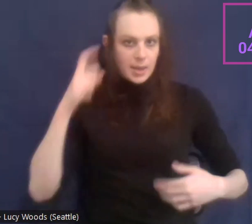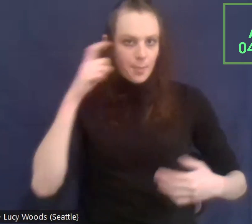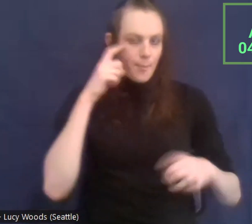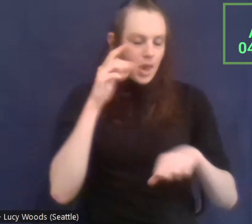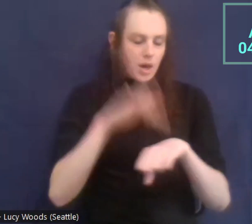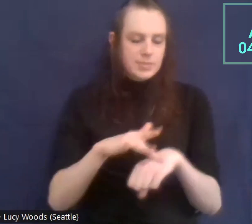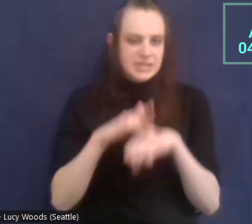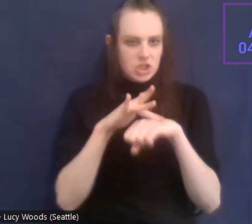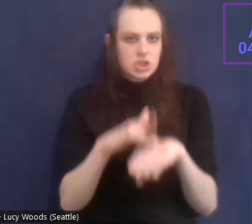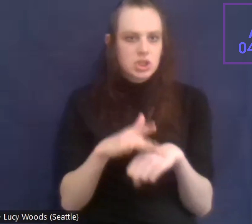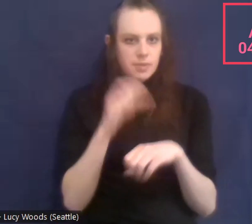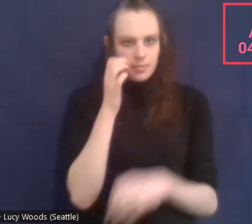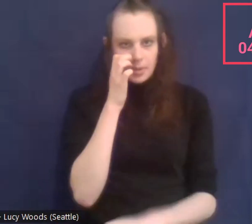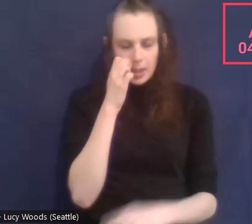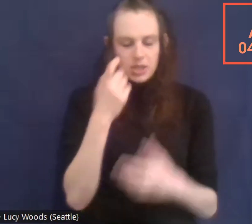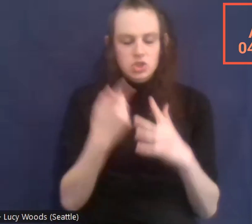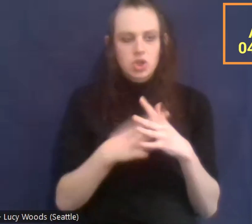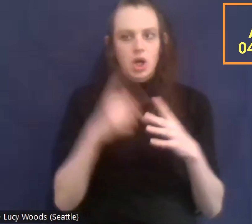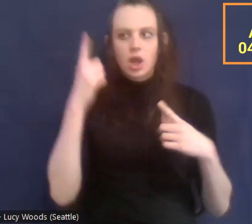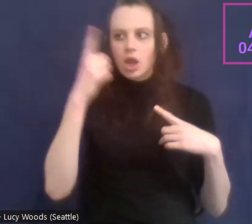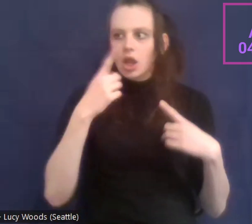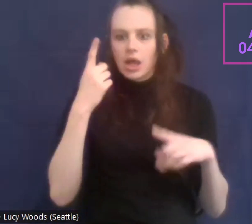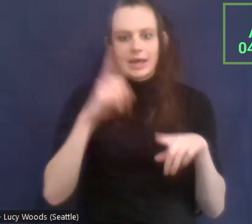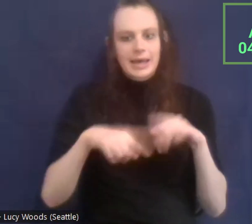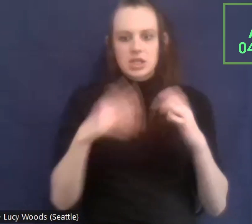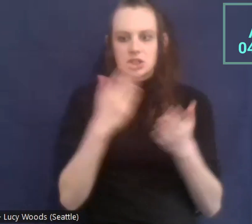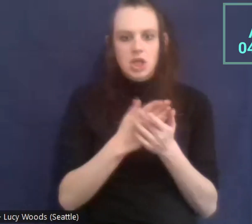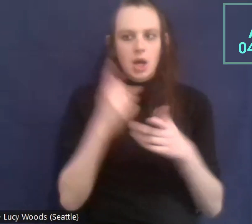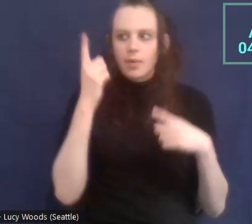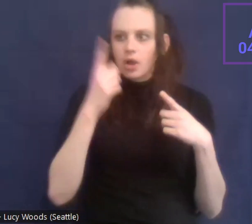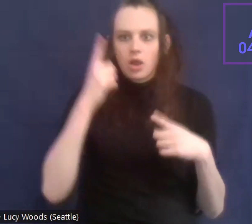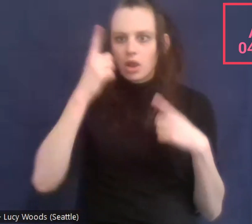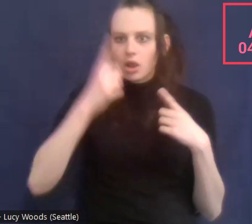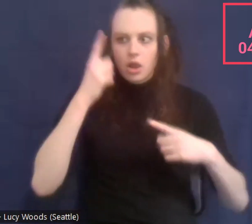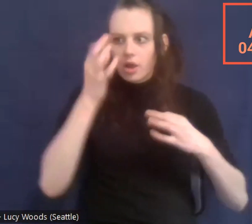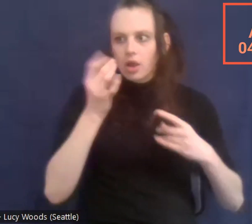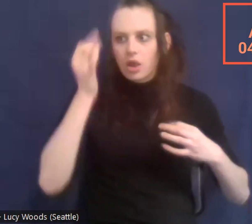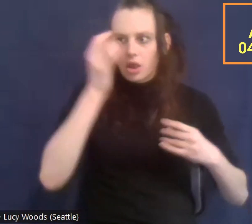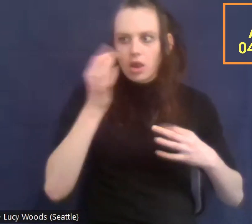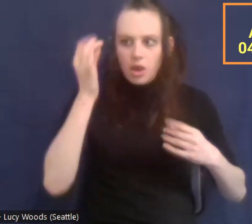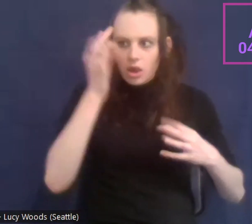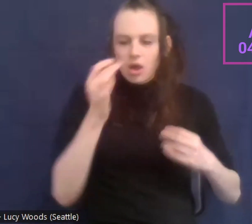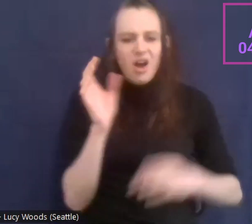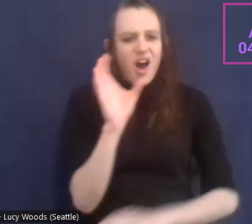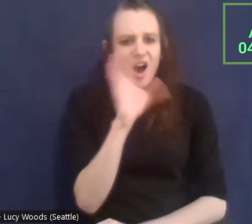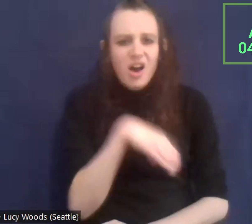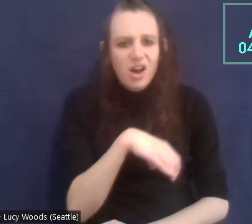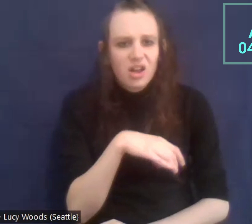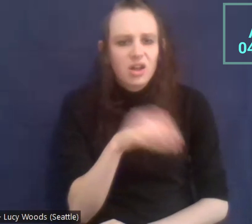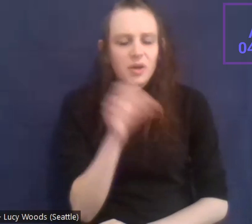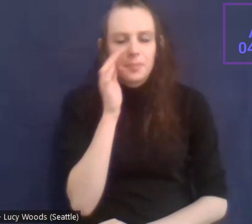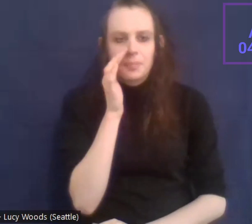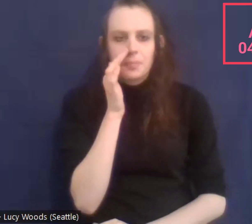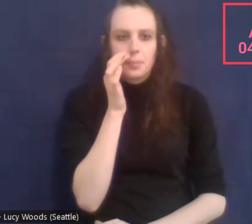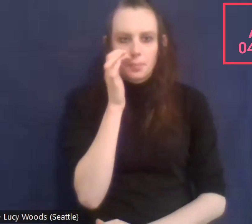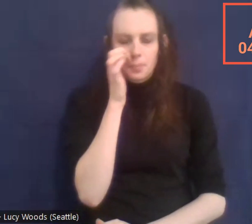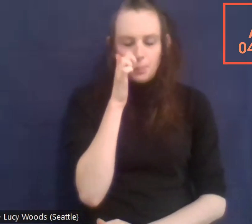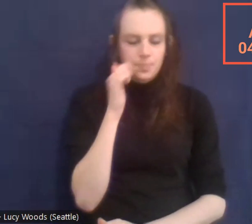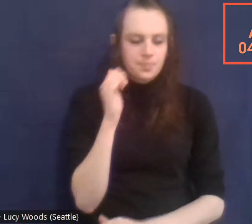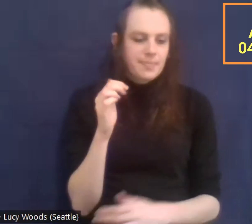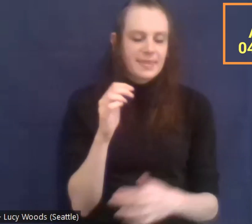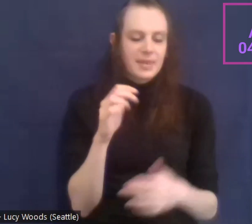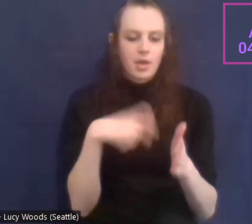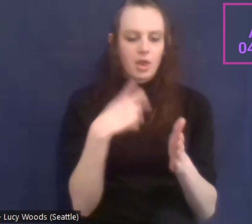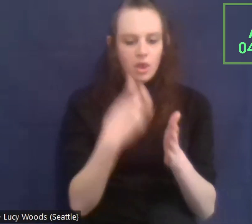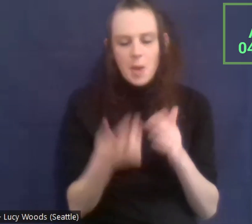I start thinking about it and I can't stop thinking about it. It's so weird. And then I get myself into all these things and I don't know